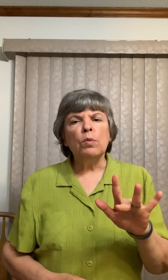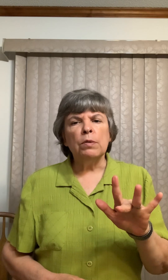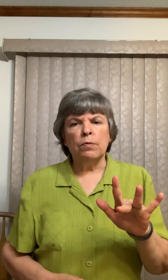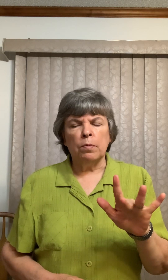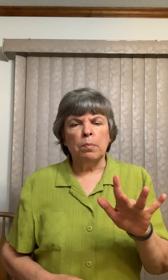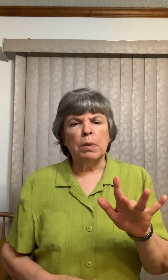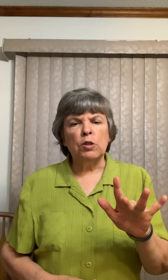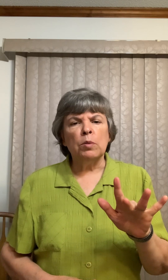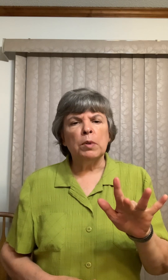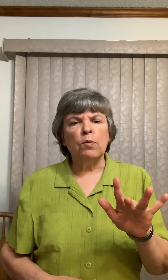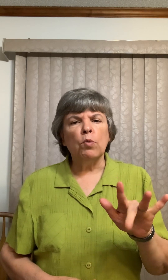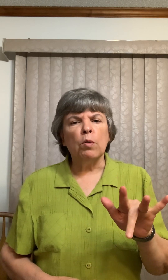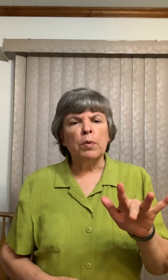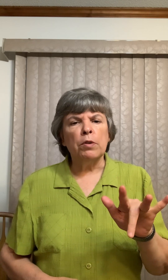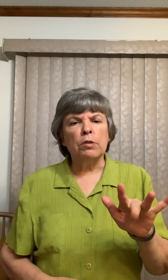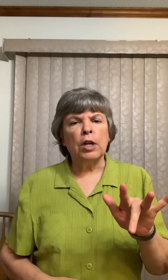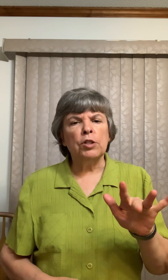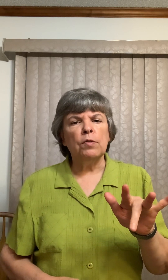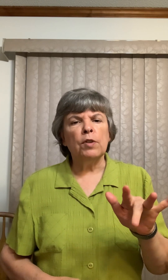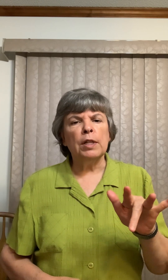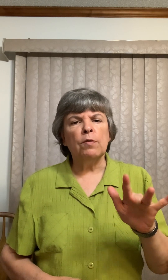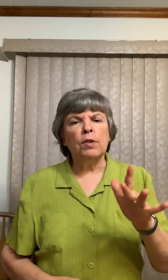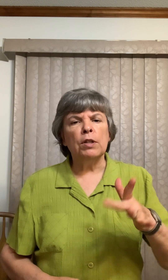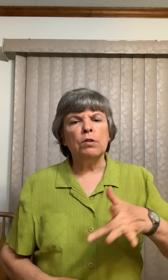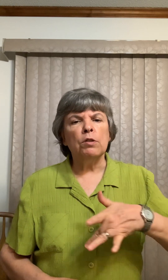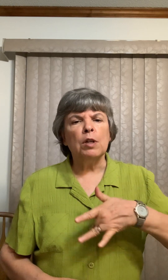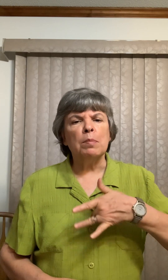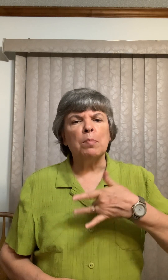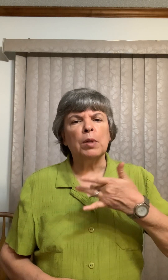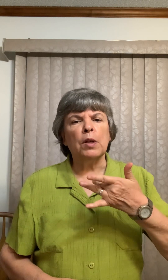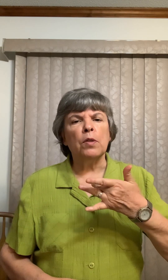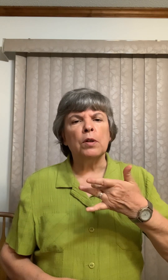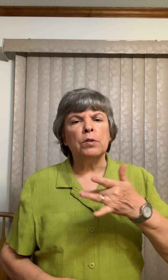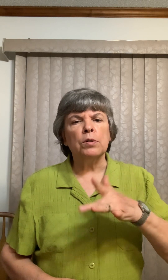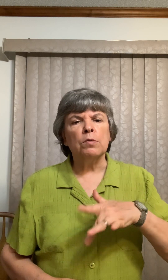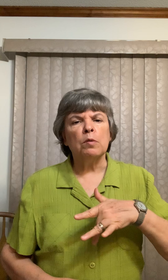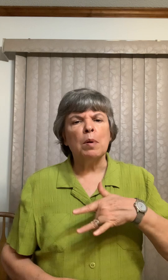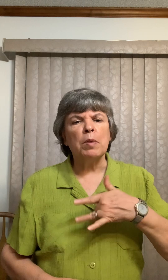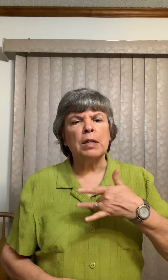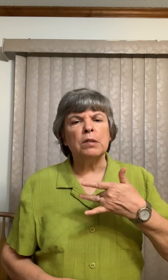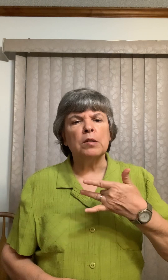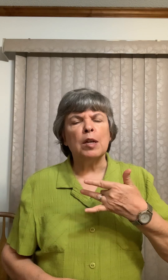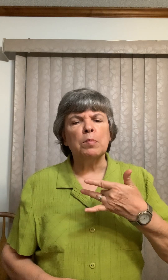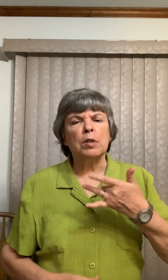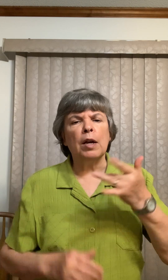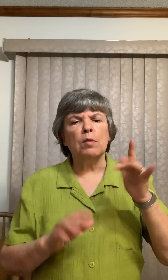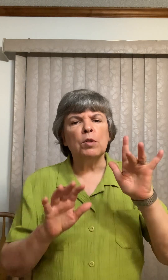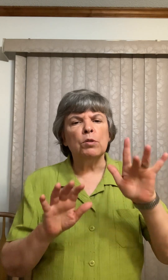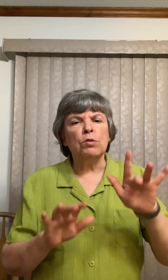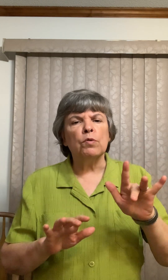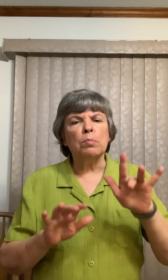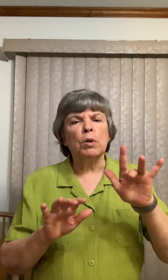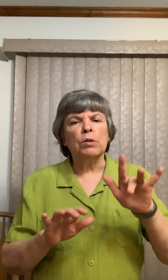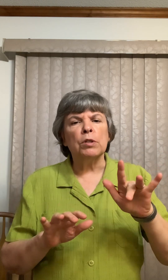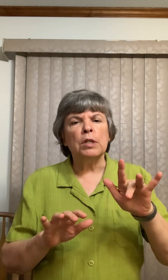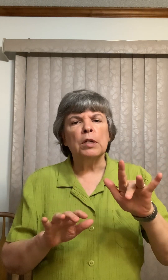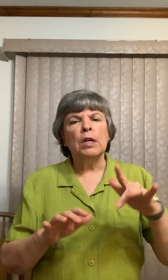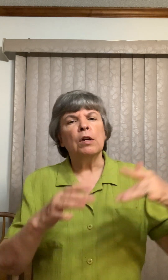we've mentioned before, with your touchy-feely finger, you come up like this. Remember, that's the same sign that we used for mercy, or